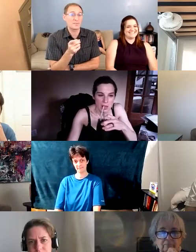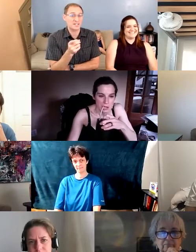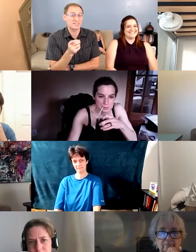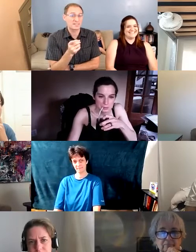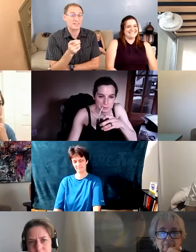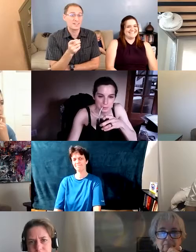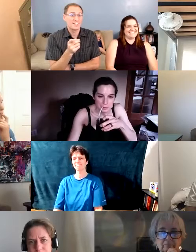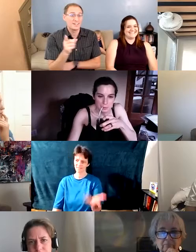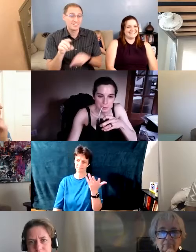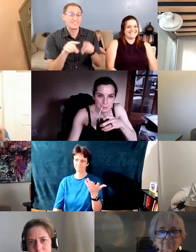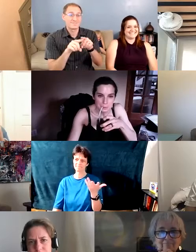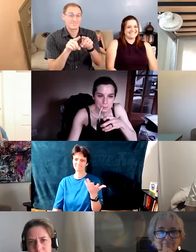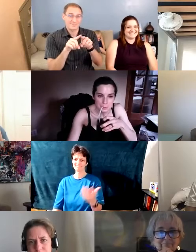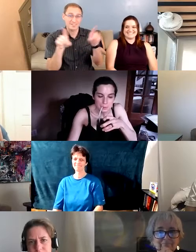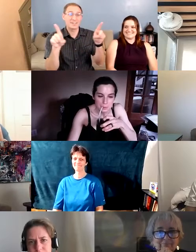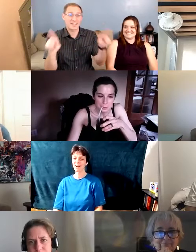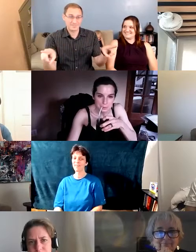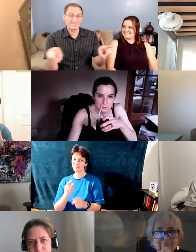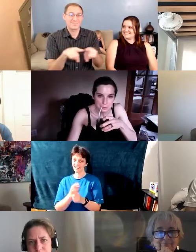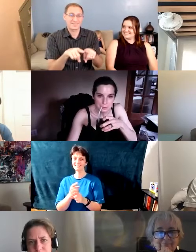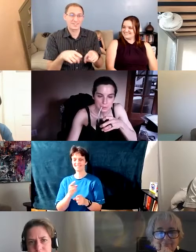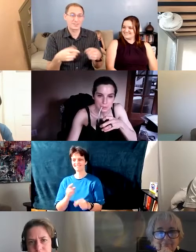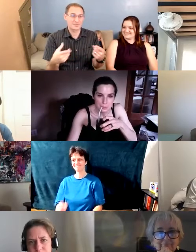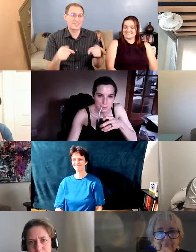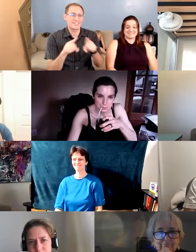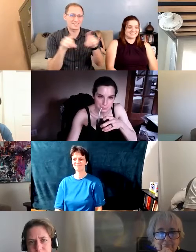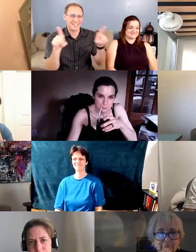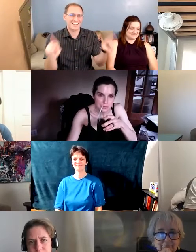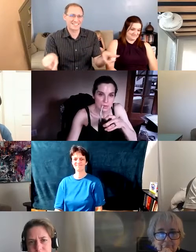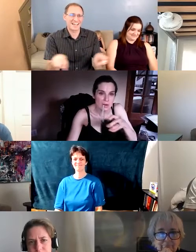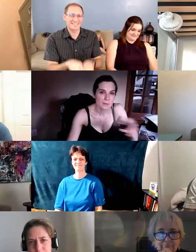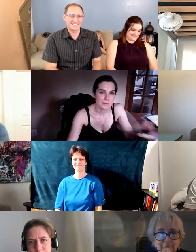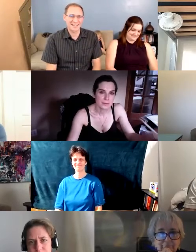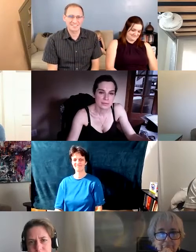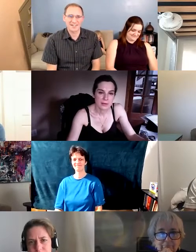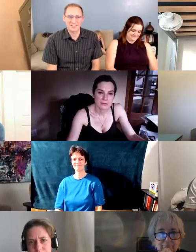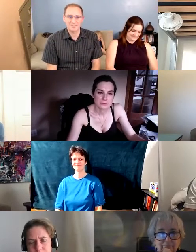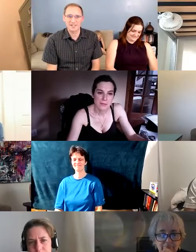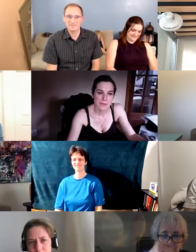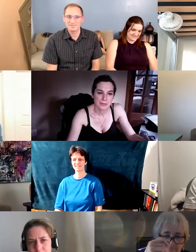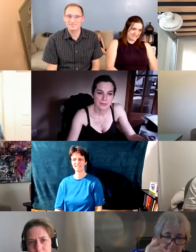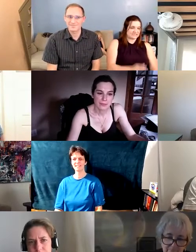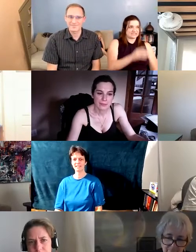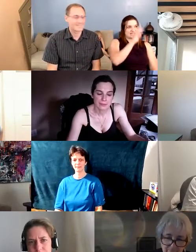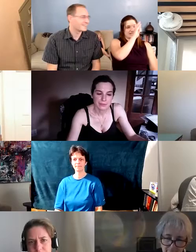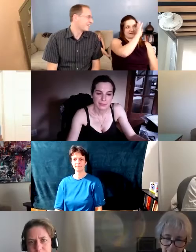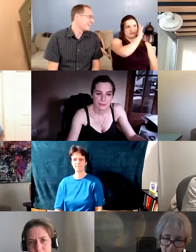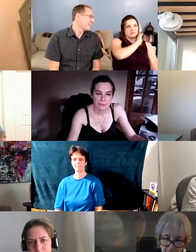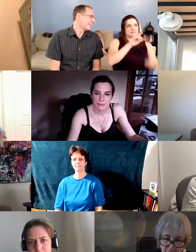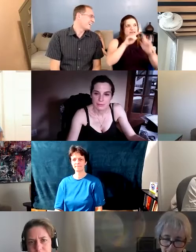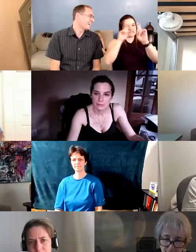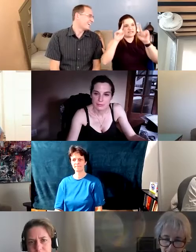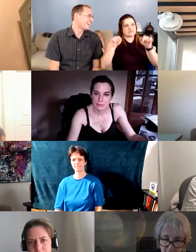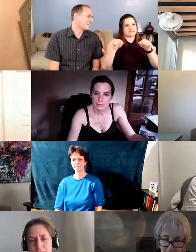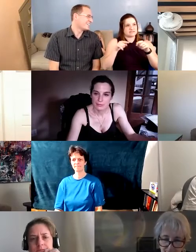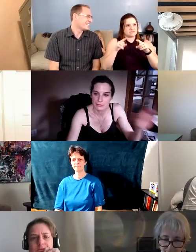two-dimensional objects. So yeah, so you could use that as a classifier as well. I was gonna say that it